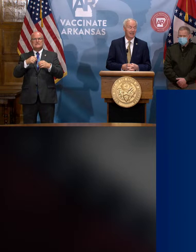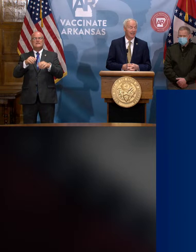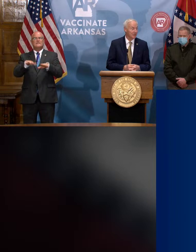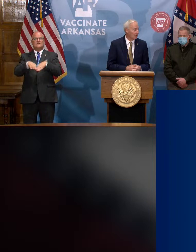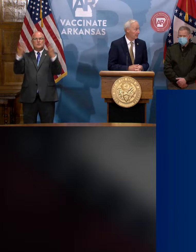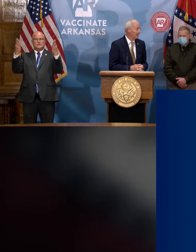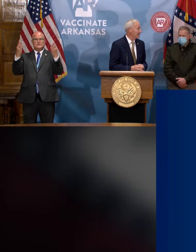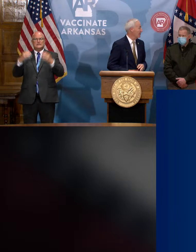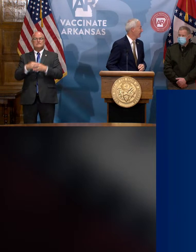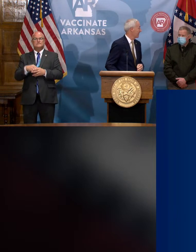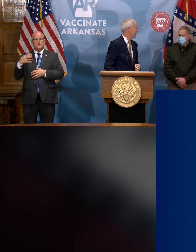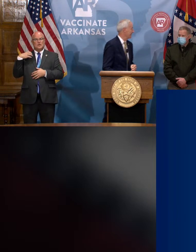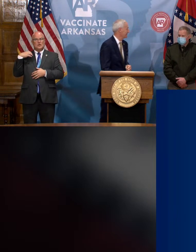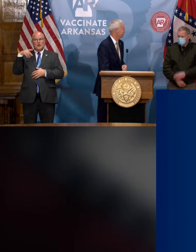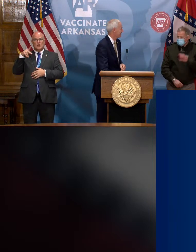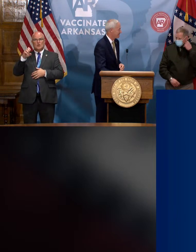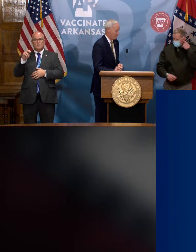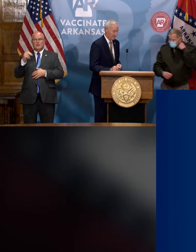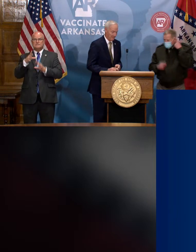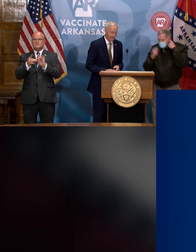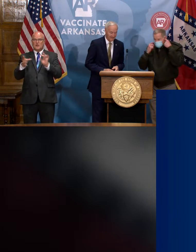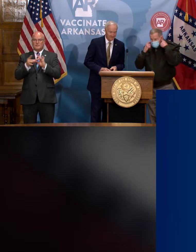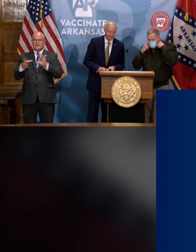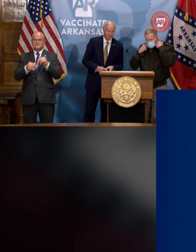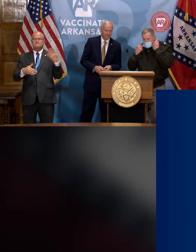vulnerability. General Penn, did you have a comment?